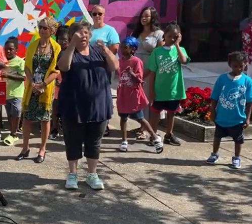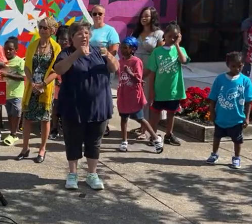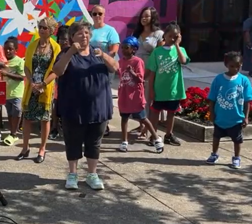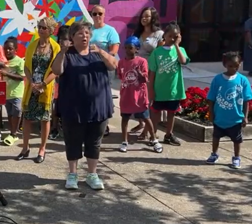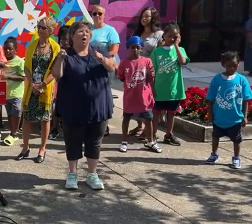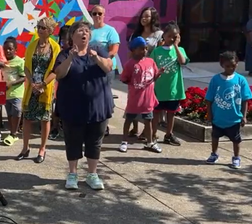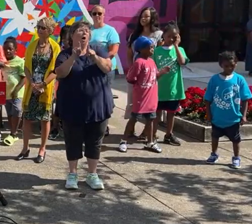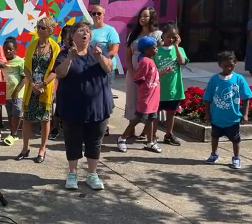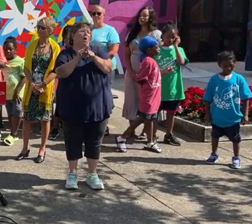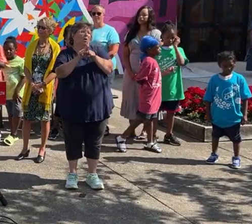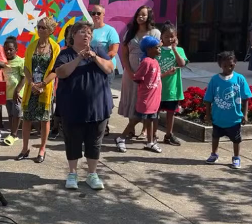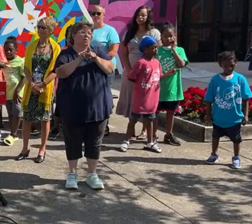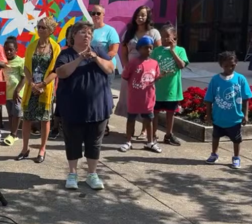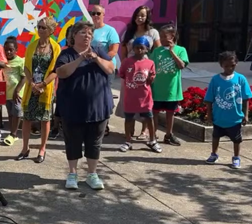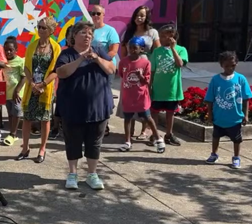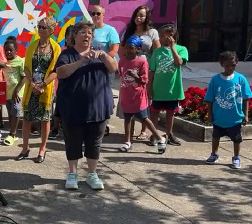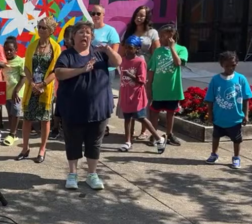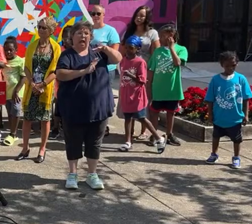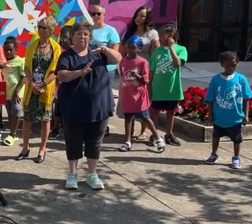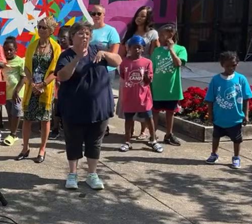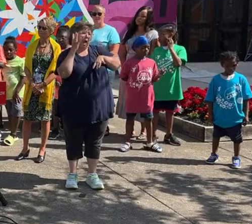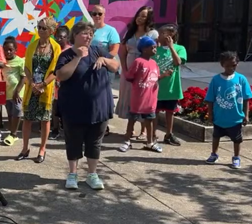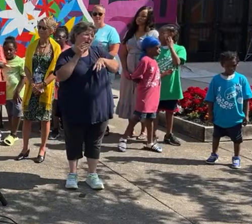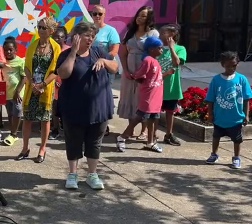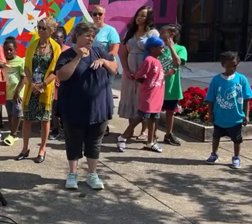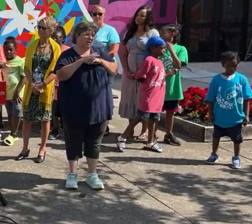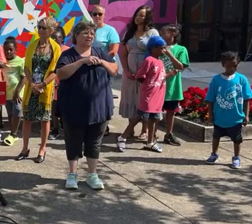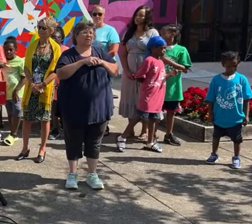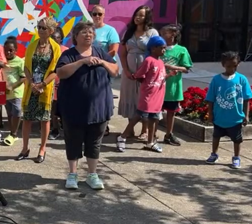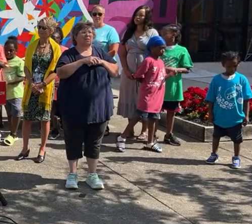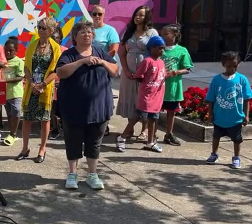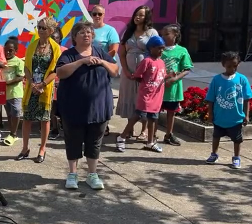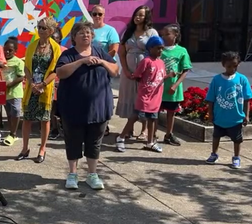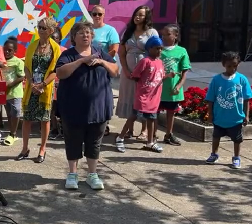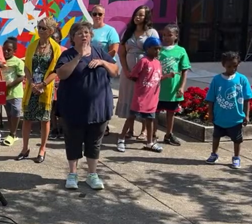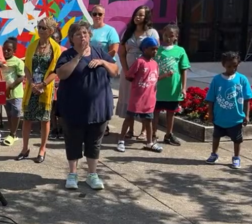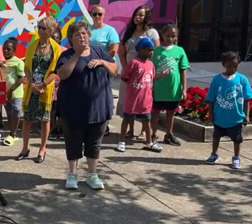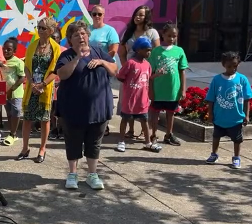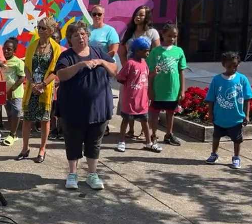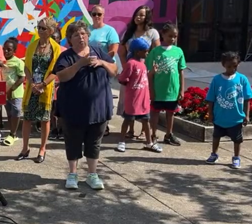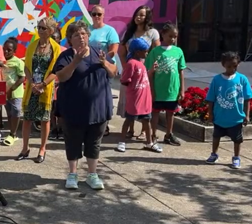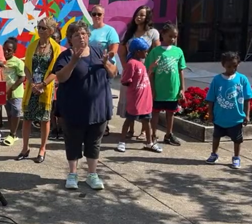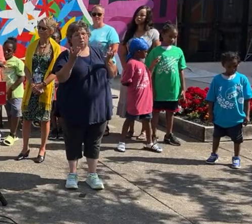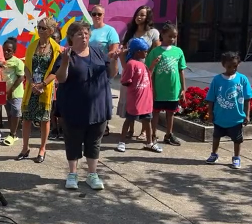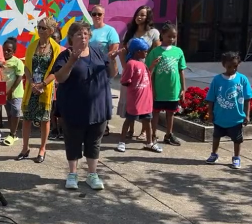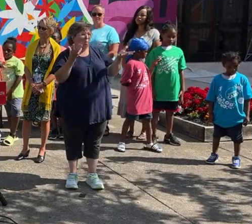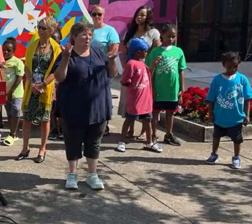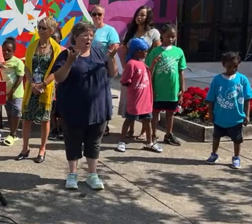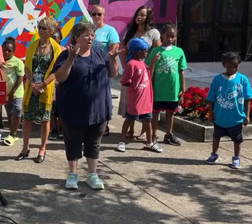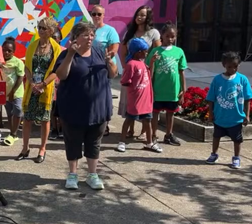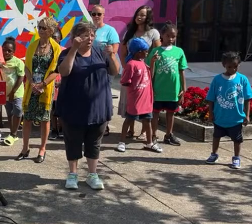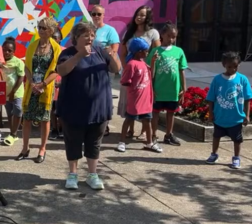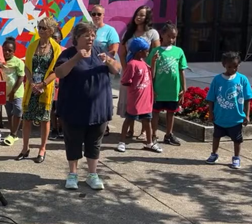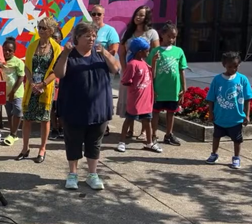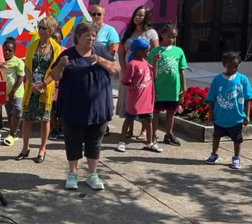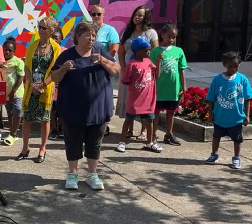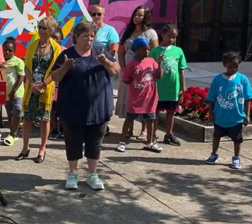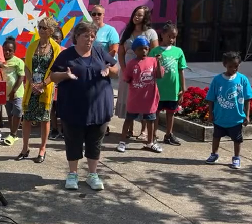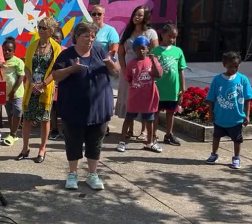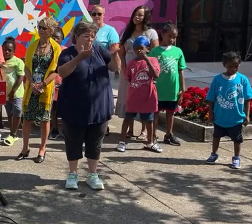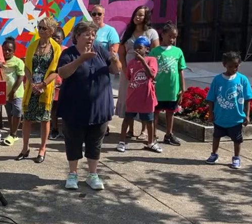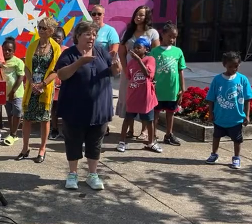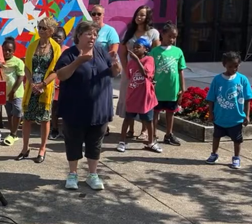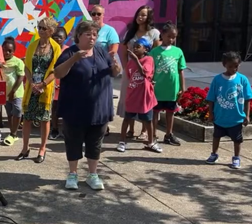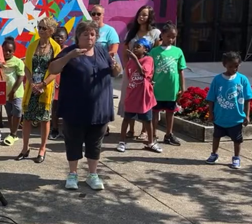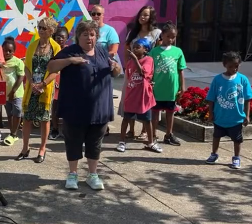but also immigrant experiences, and to talk about what those individuals bring as assets to